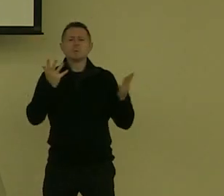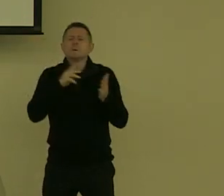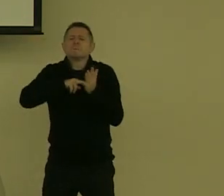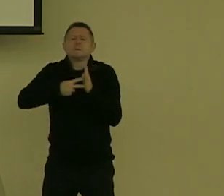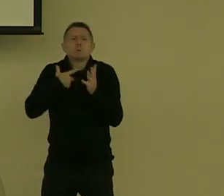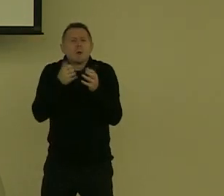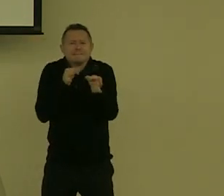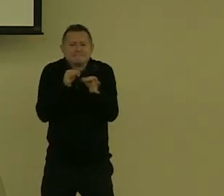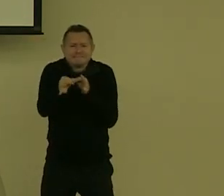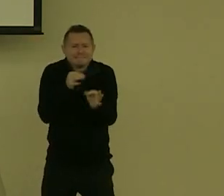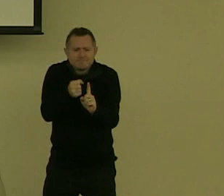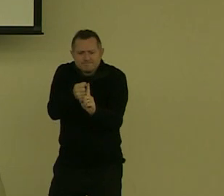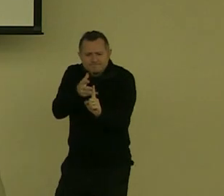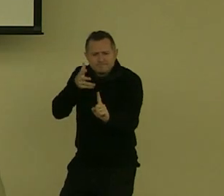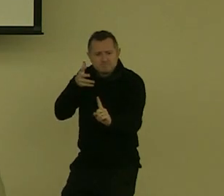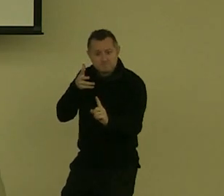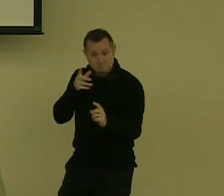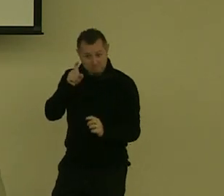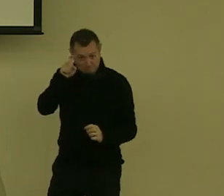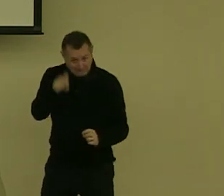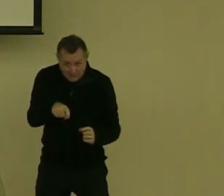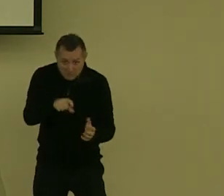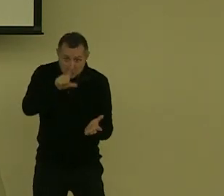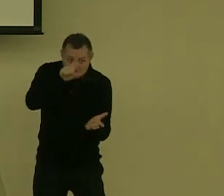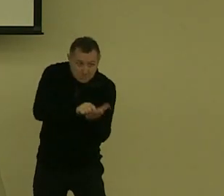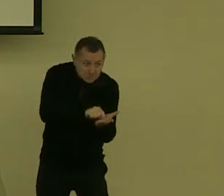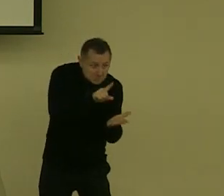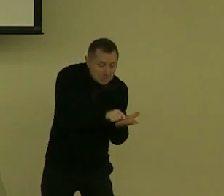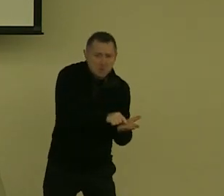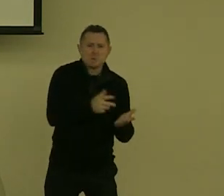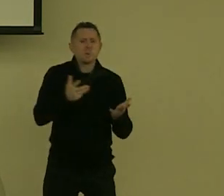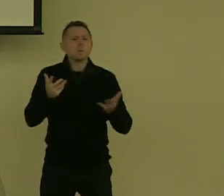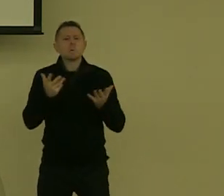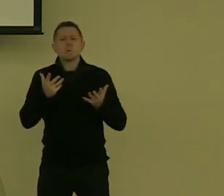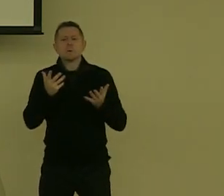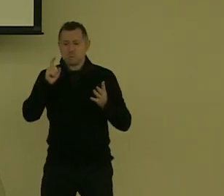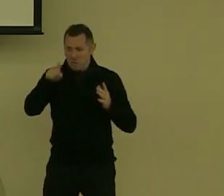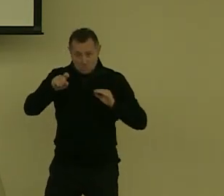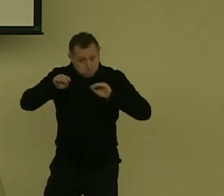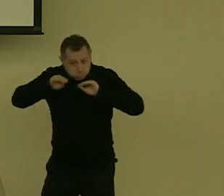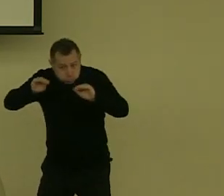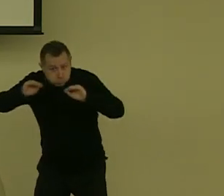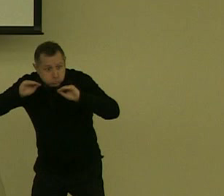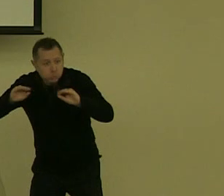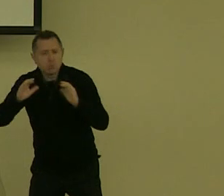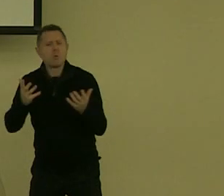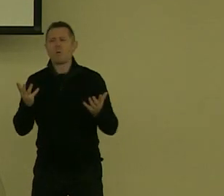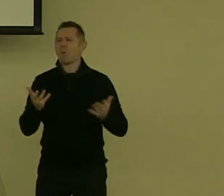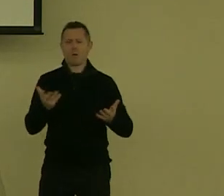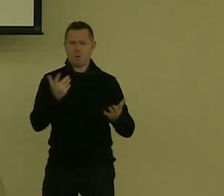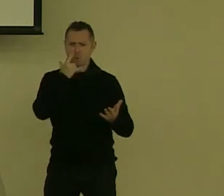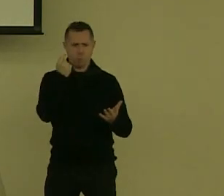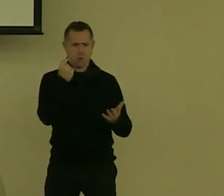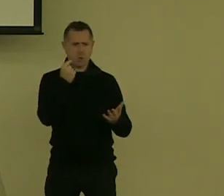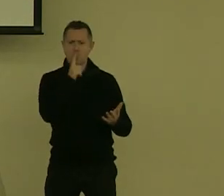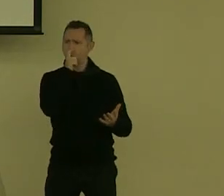have to be published? Does it have to be performed by a professor? I'd love to hear your own feelings about